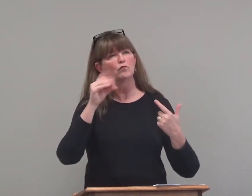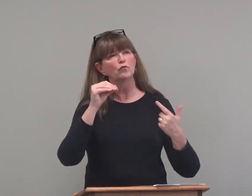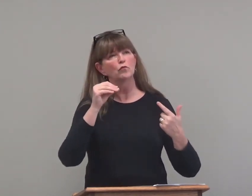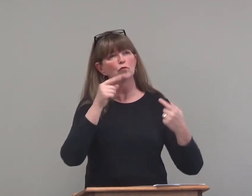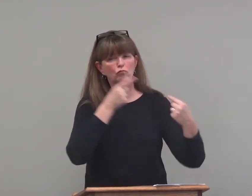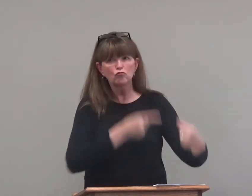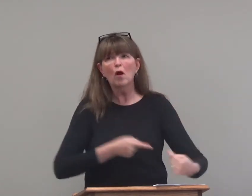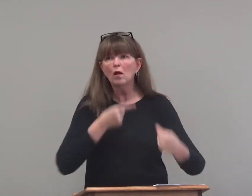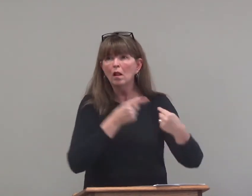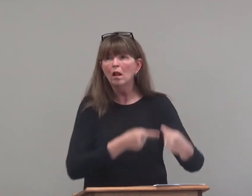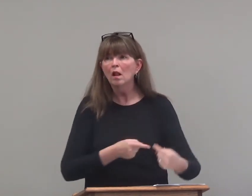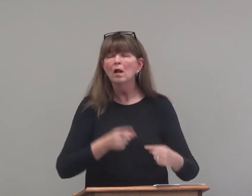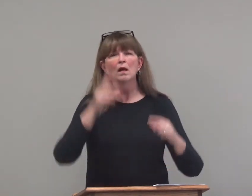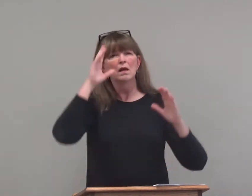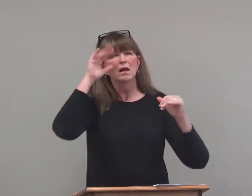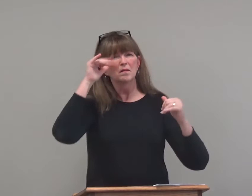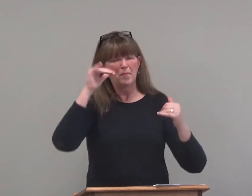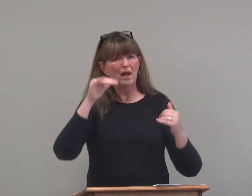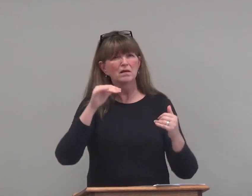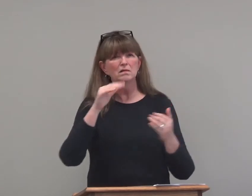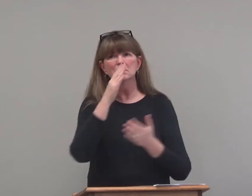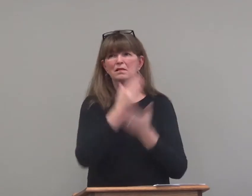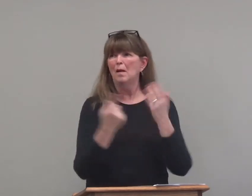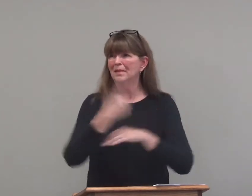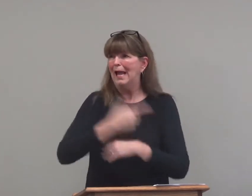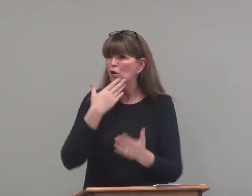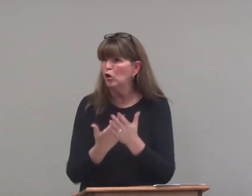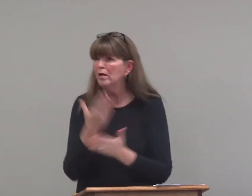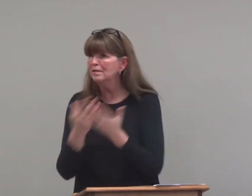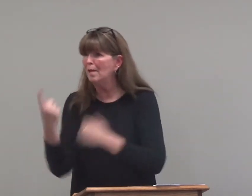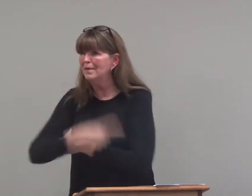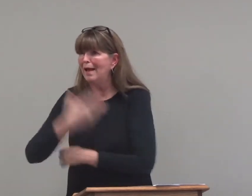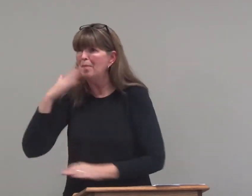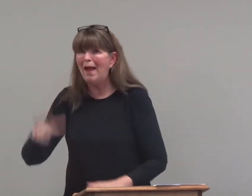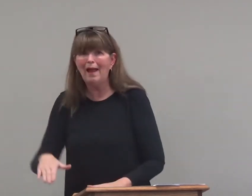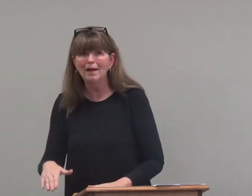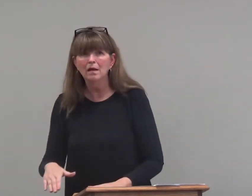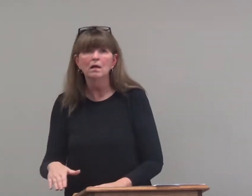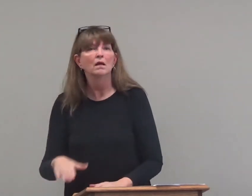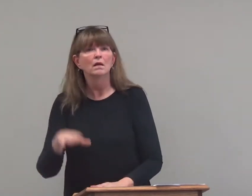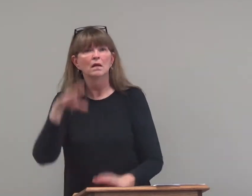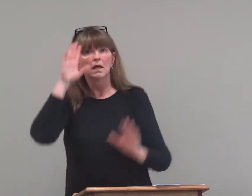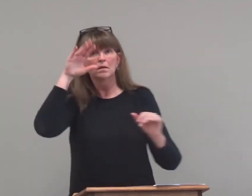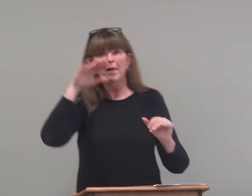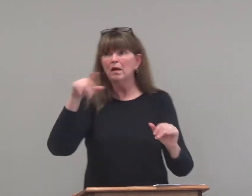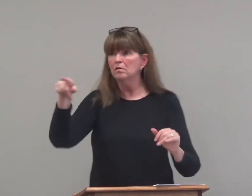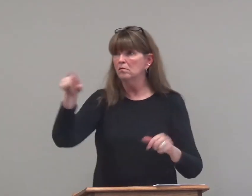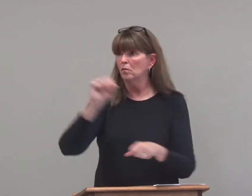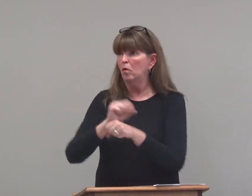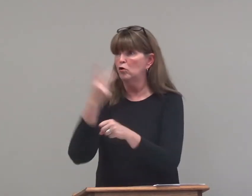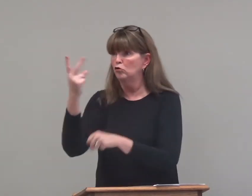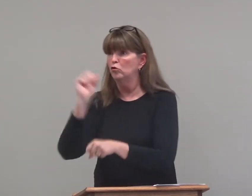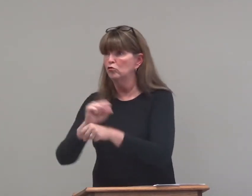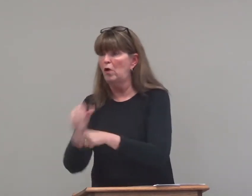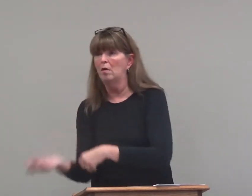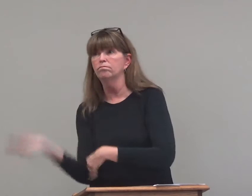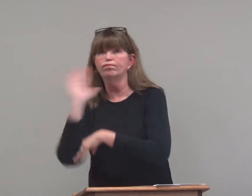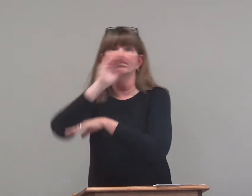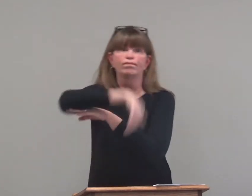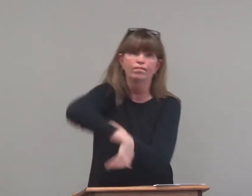life. We need to expect to have struggles within life. We need to expect to have good days and bad days. Maybe